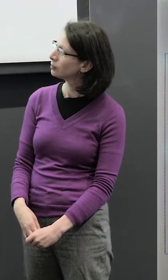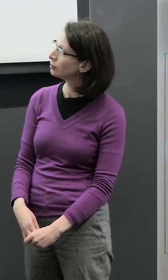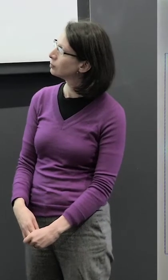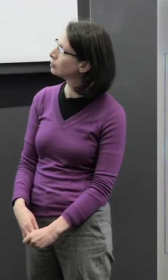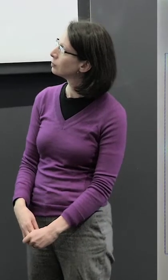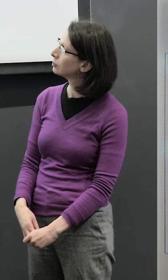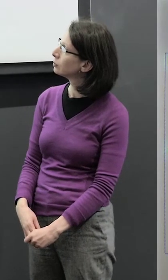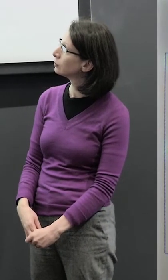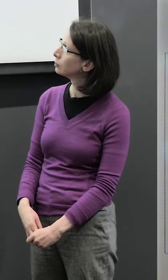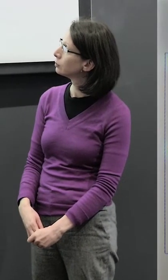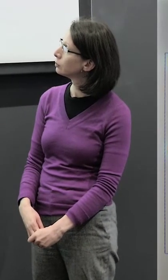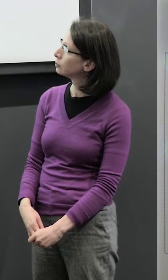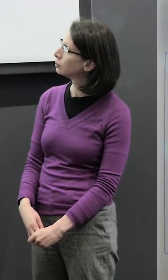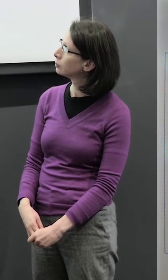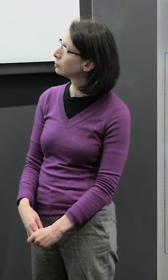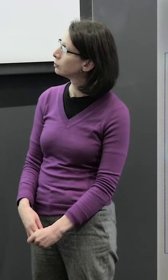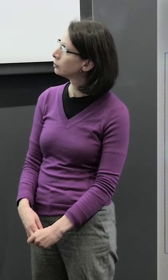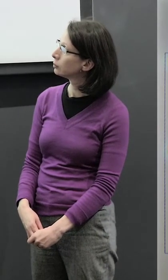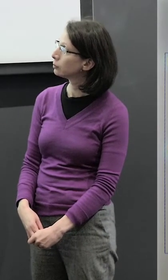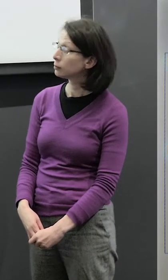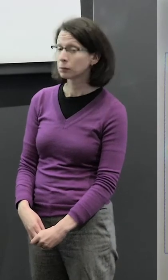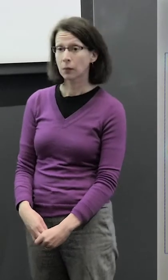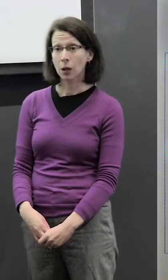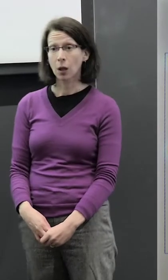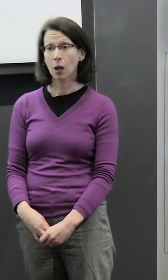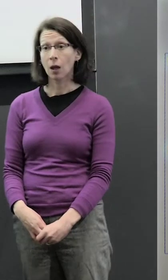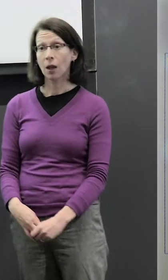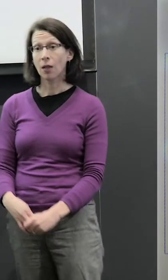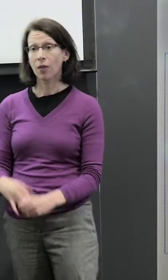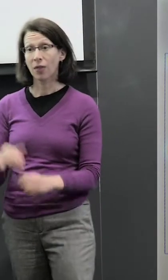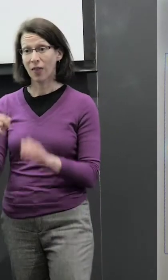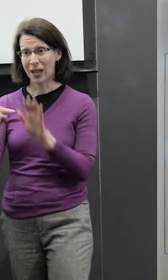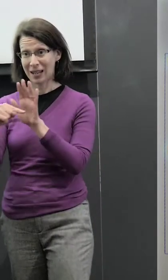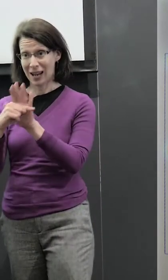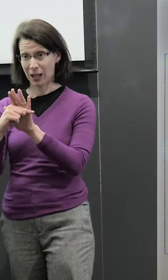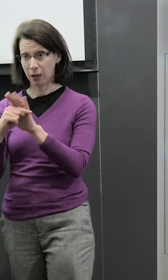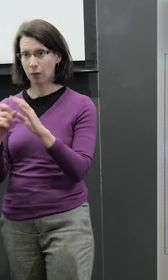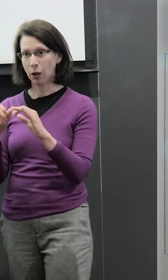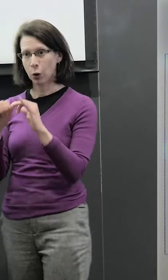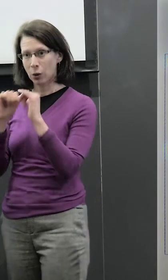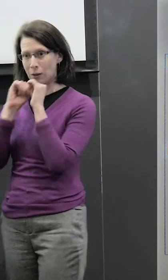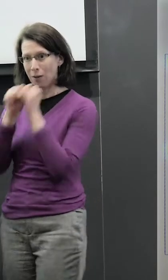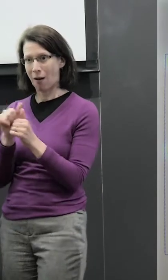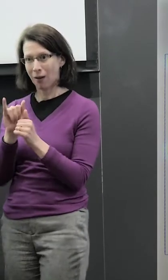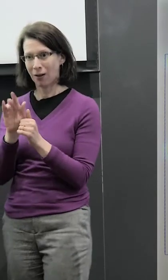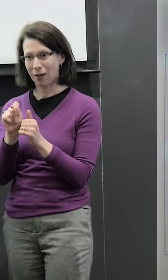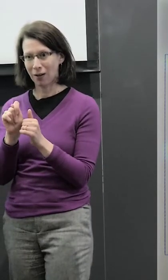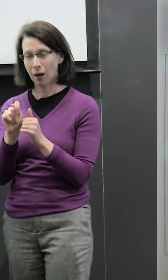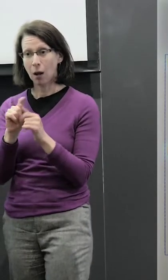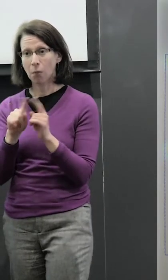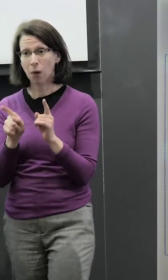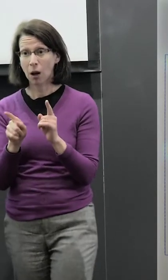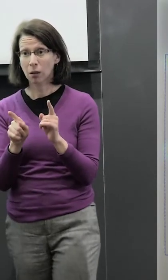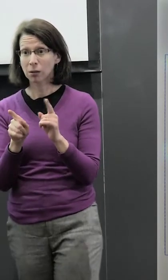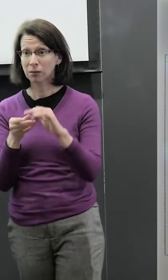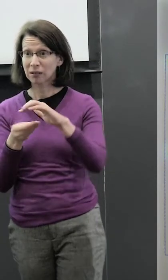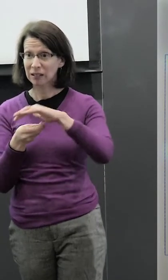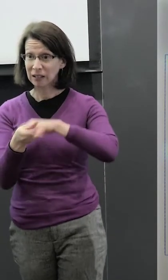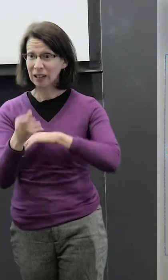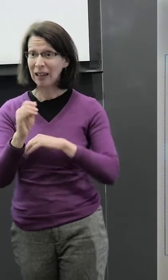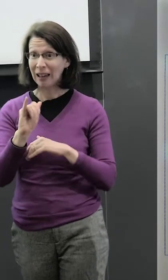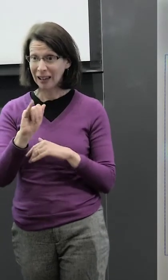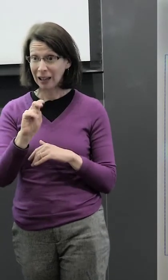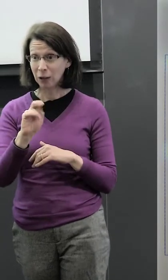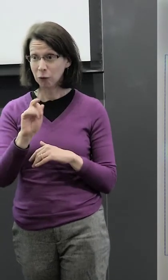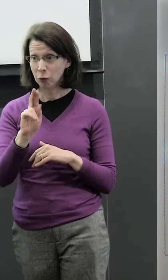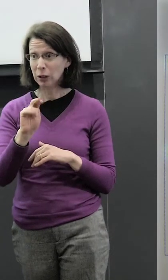denying something negative, you still preserve the inference that Mary's student is